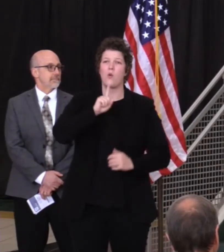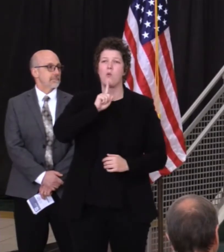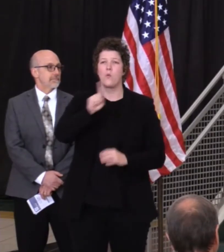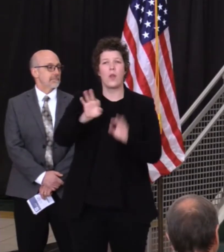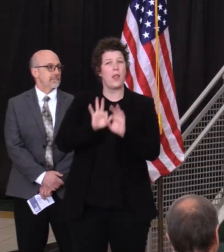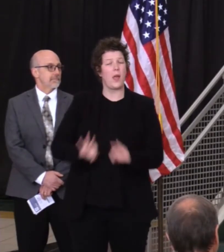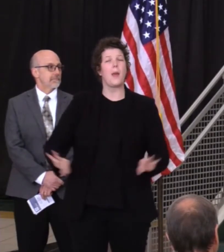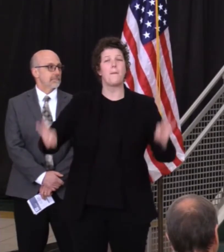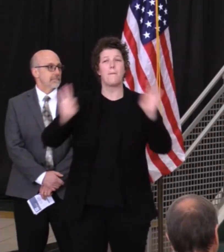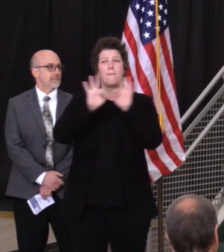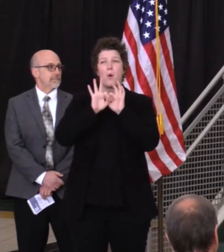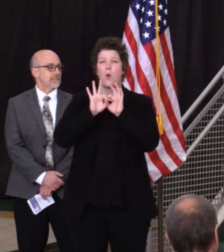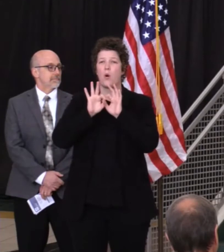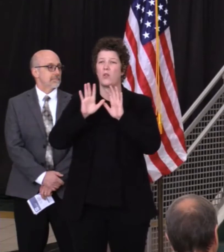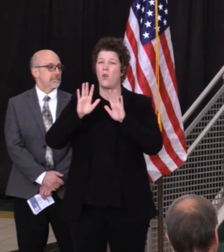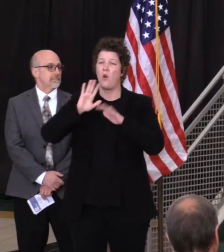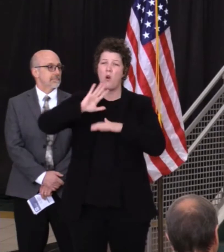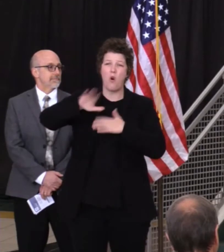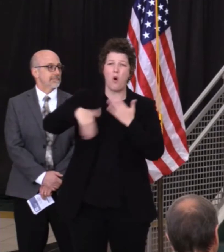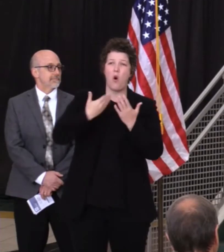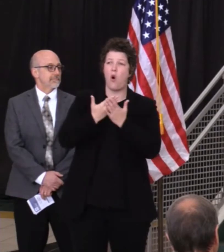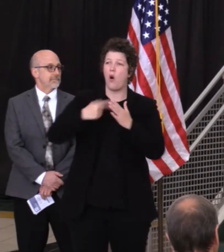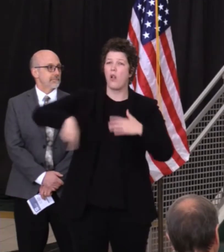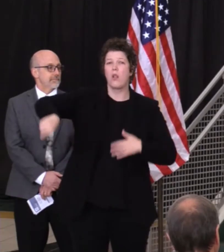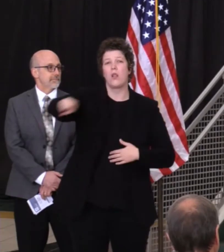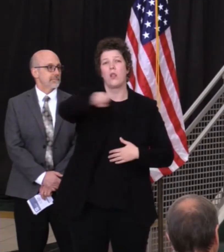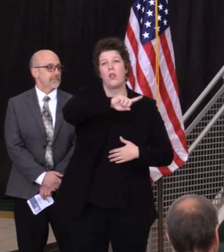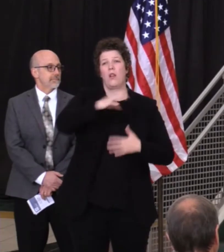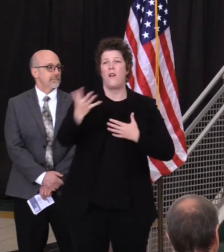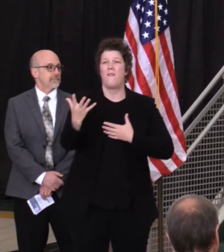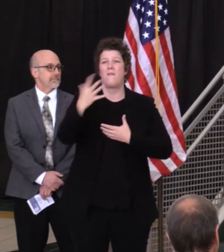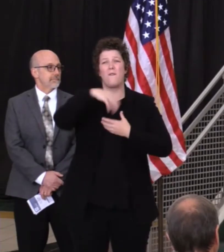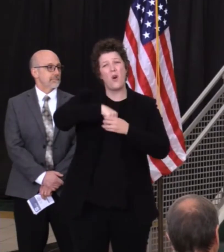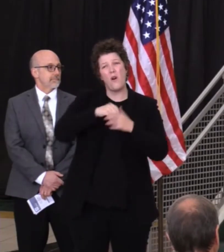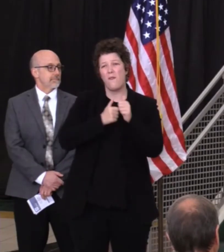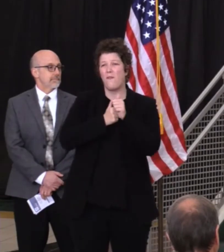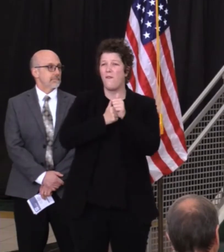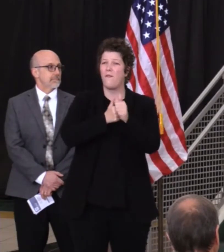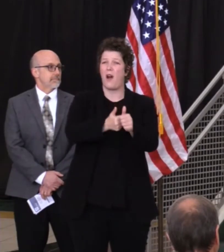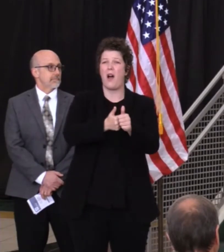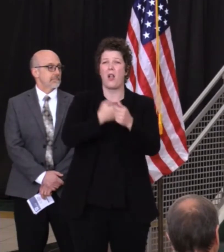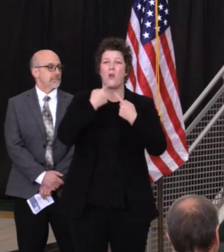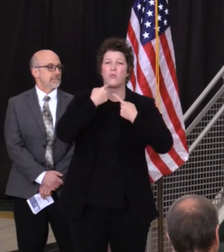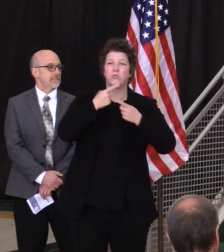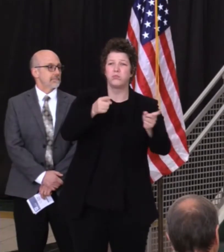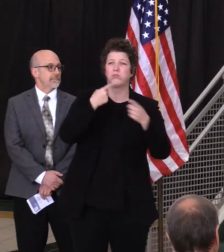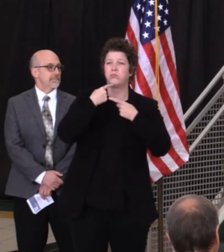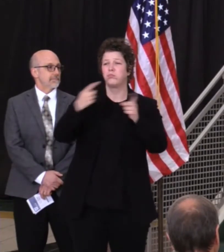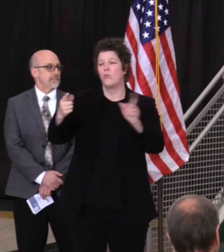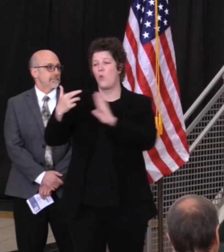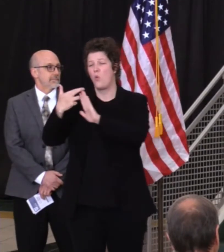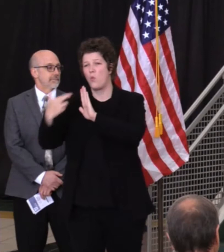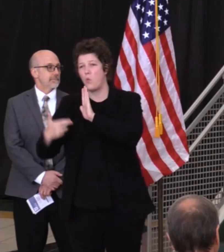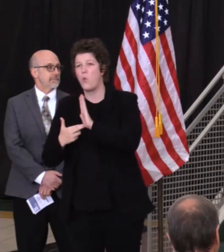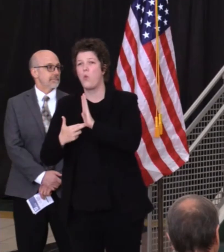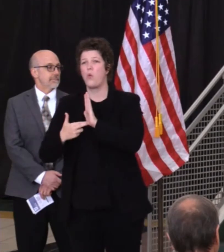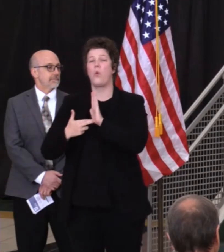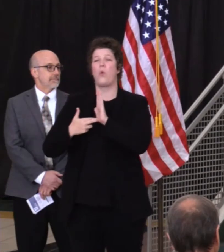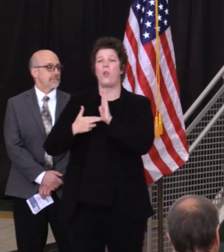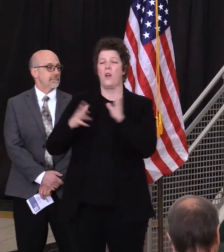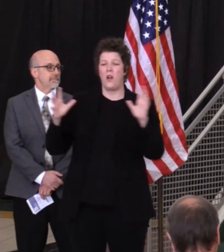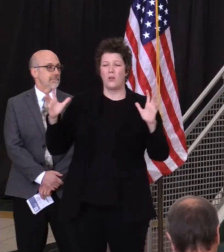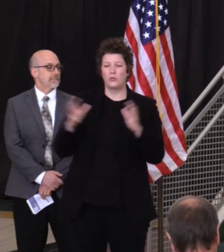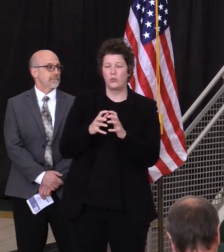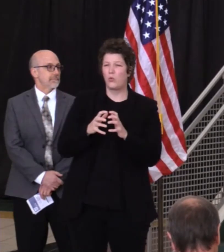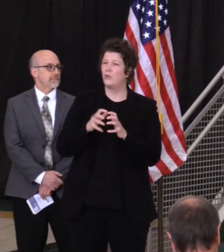engage. We need you to follow guidance. We need you to socially distance, because